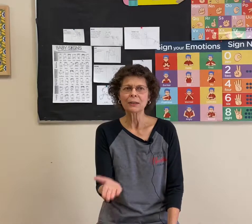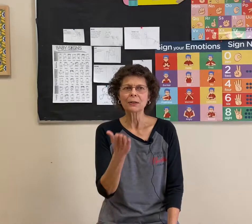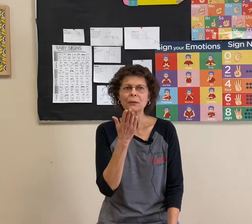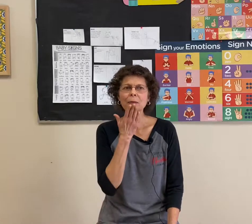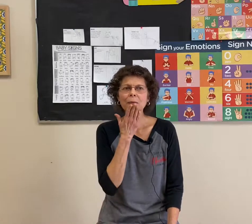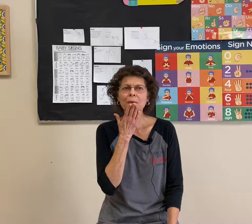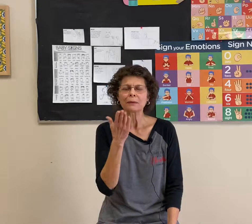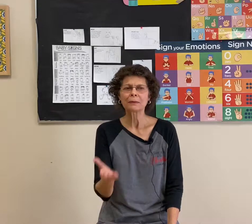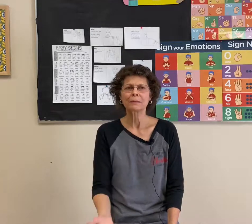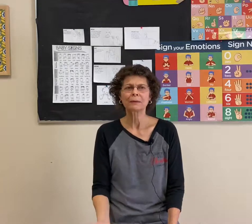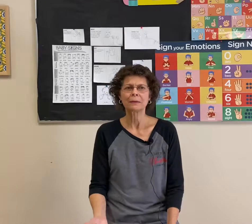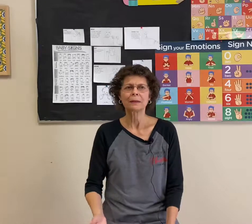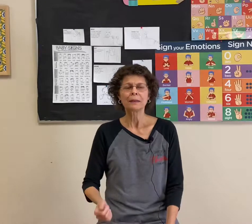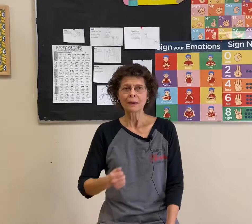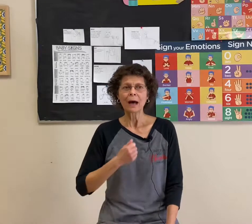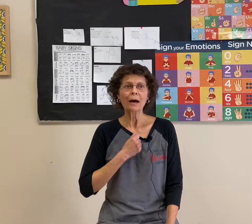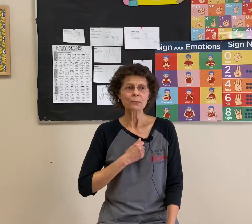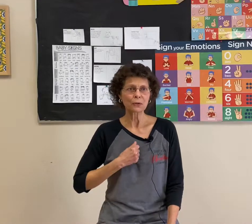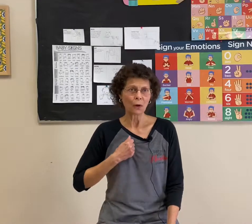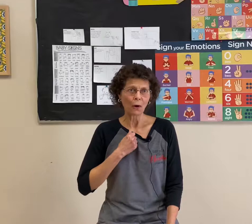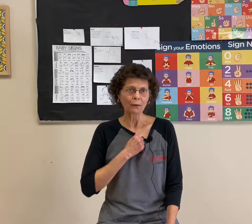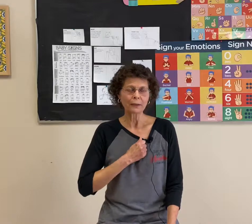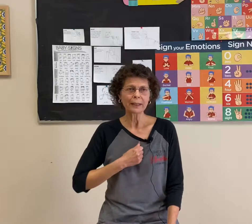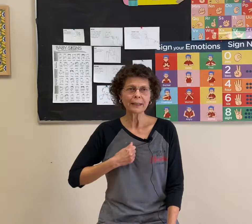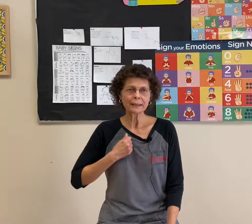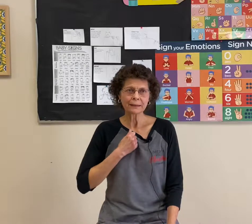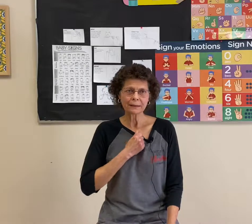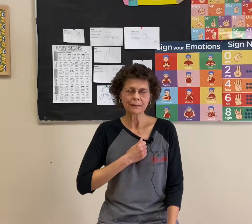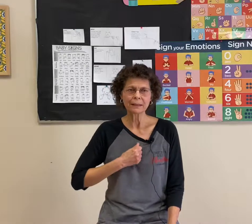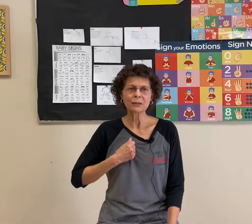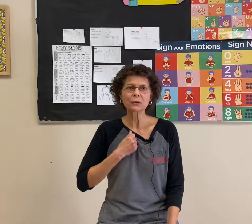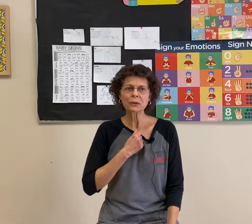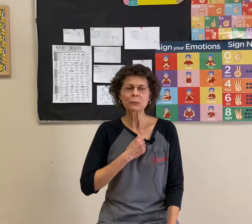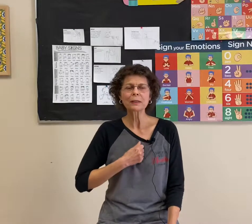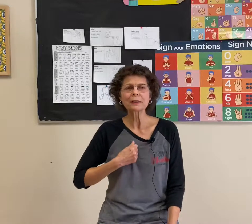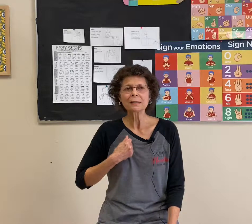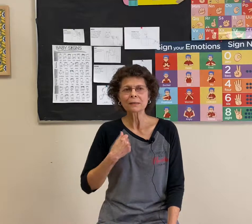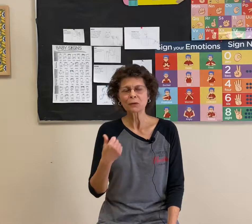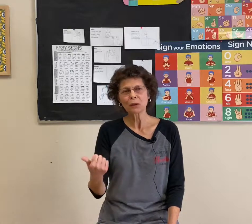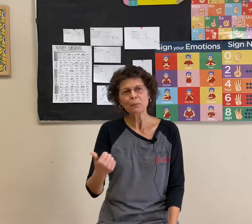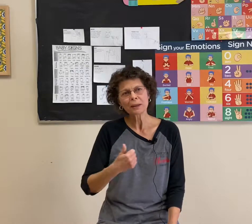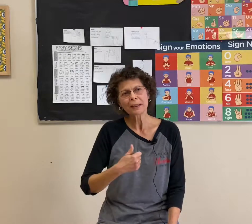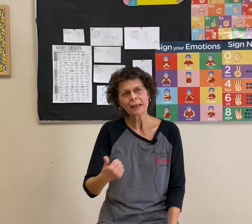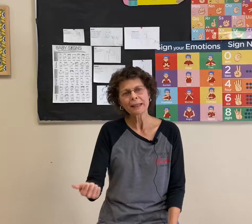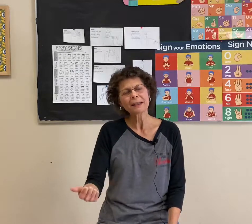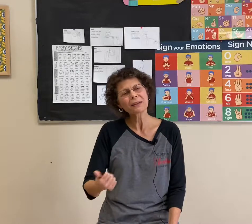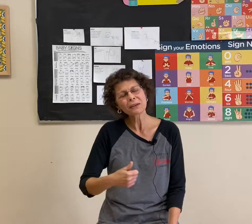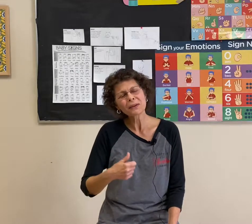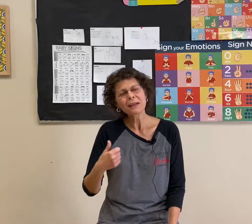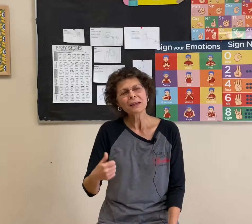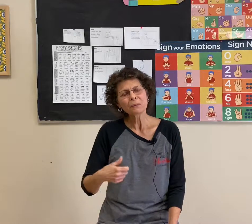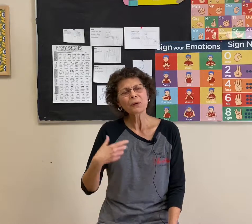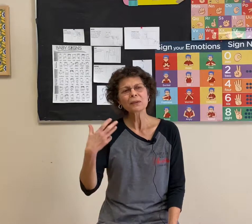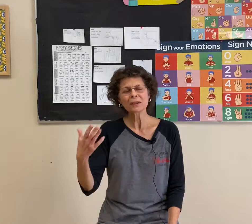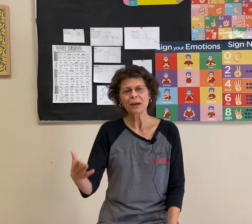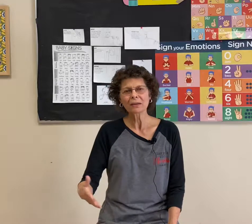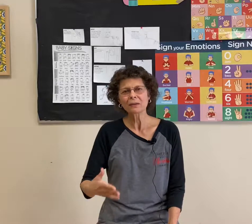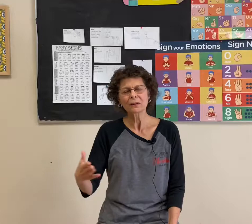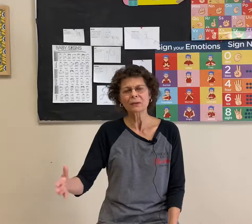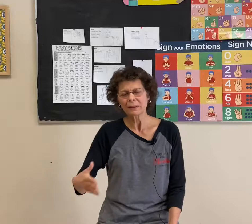you. I'm sorry. These are good ones for communicating, and they're more in the toddler or infant